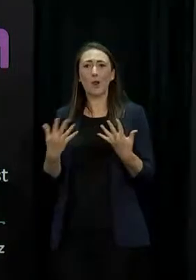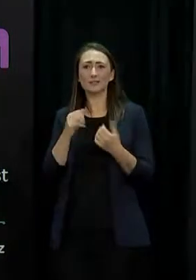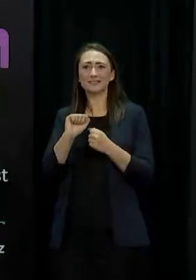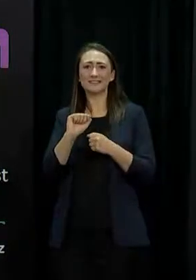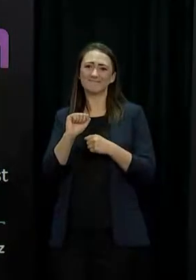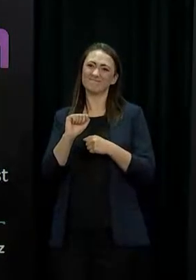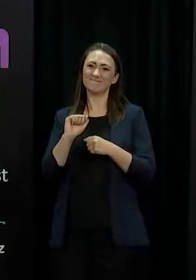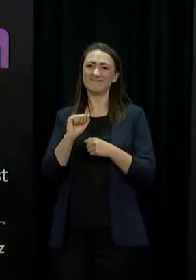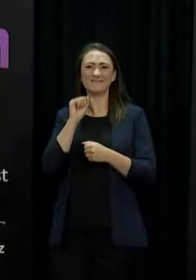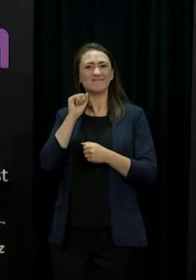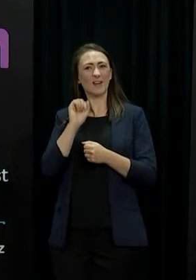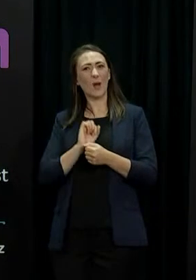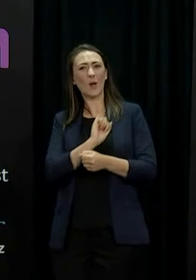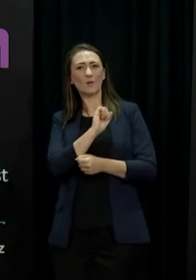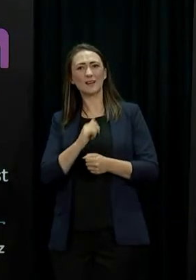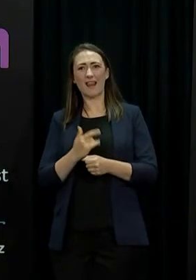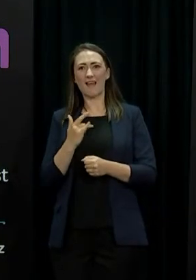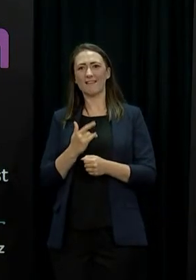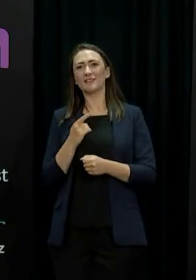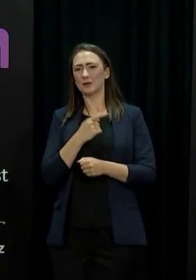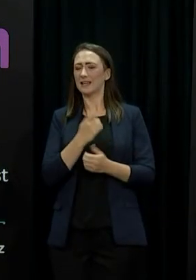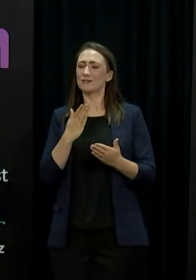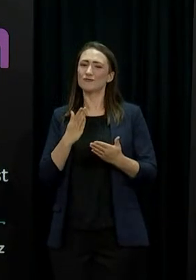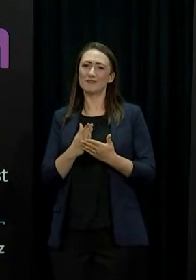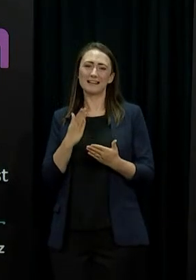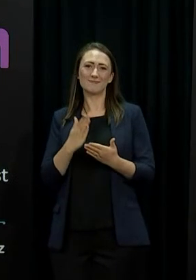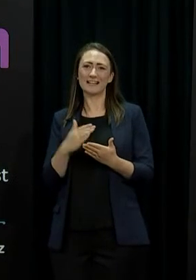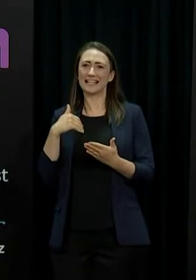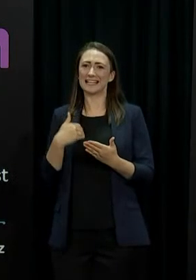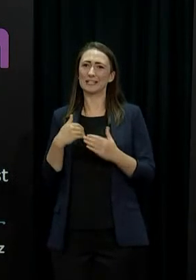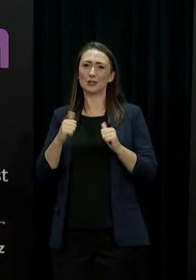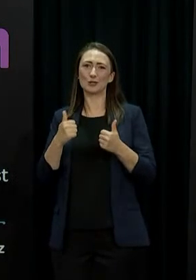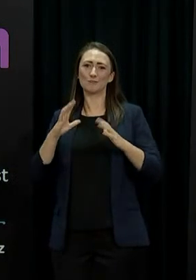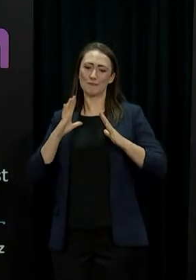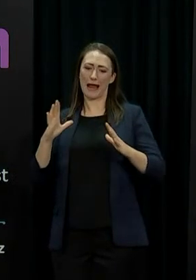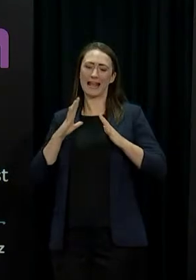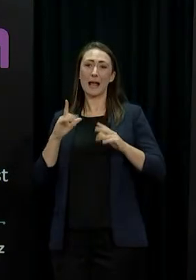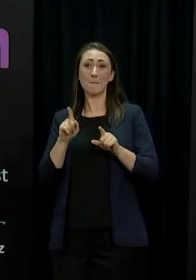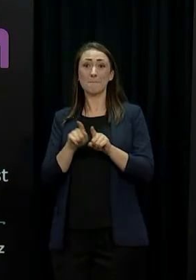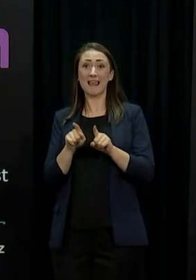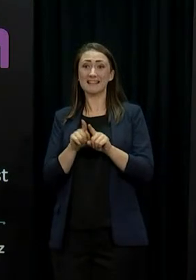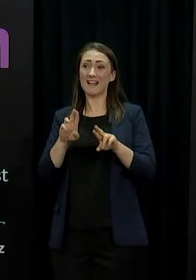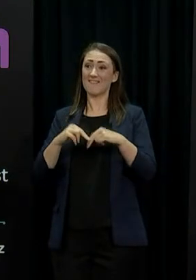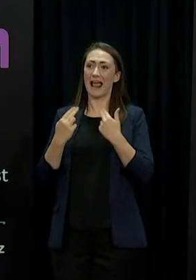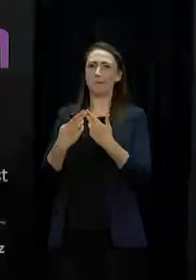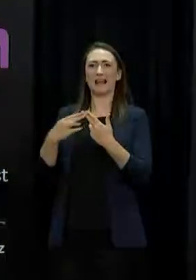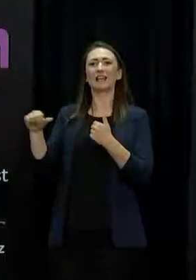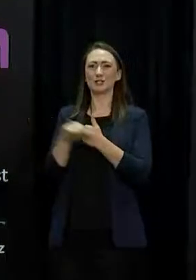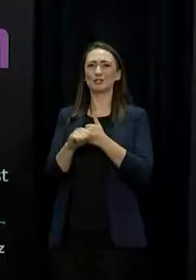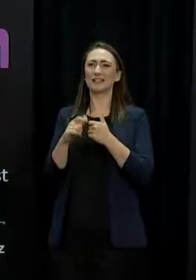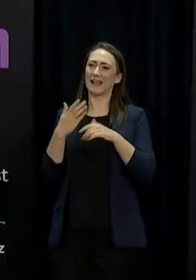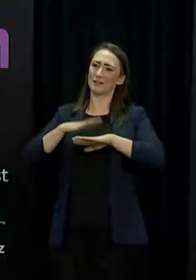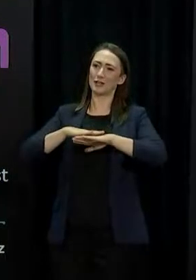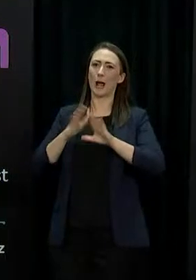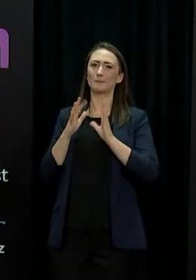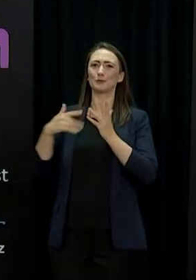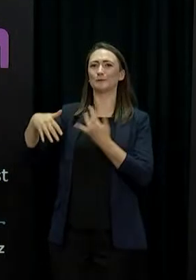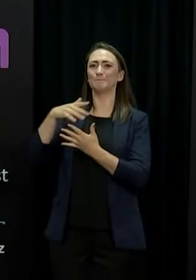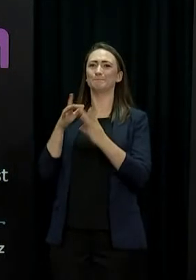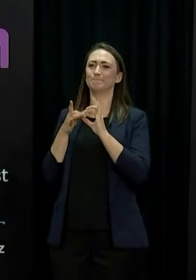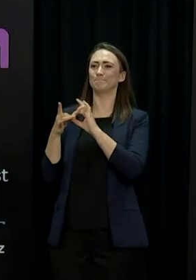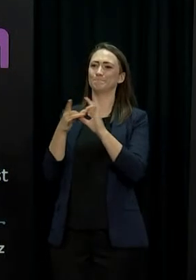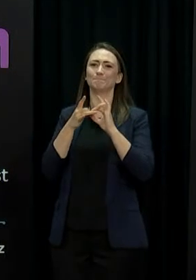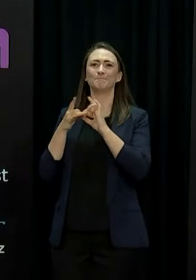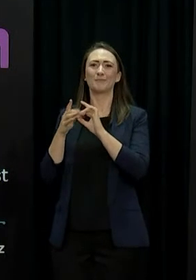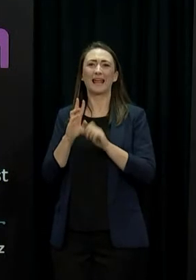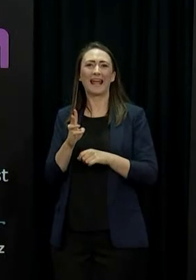so I think that he thoroughly deserves a break, and I'm sure his family deserve to have him back for a bit as well. Have you given any thought to what's next,